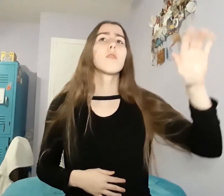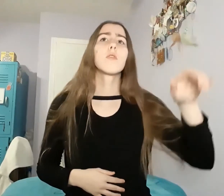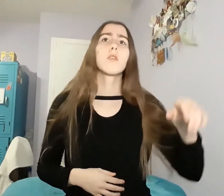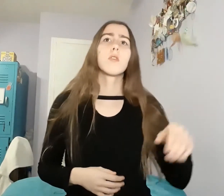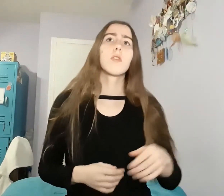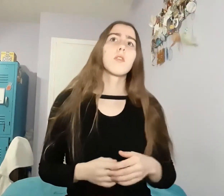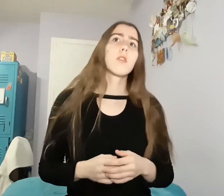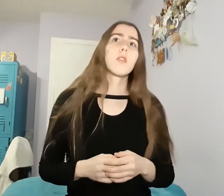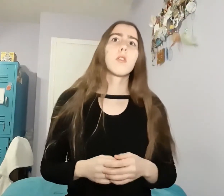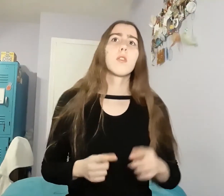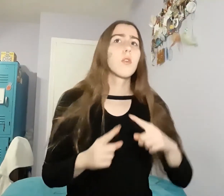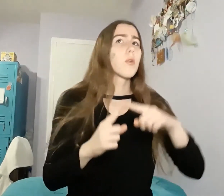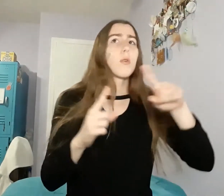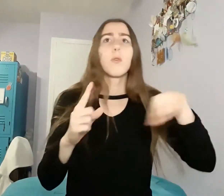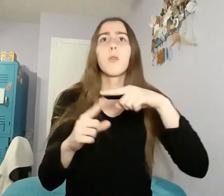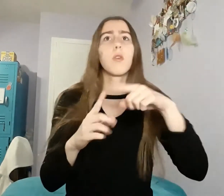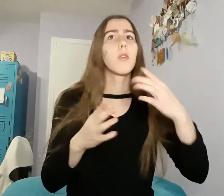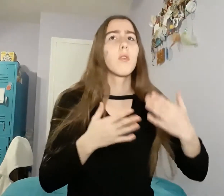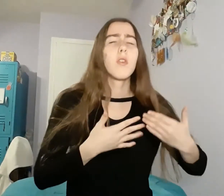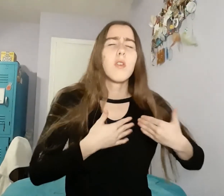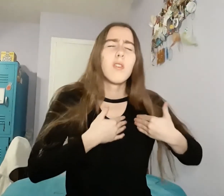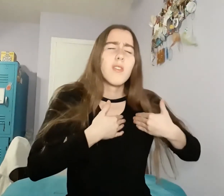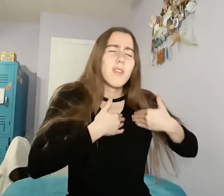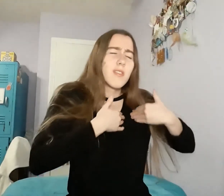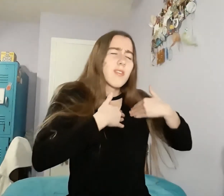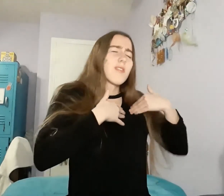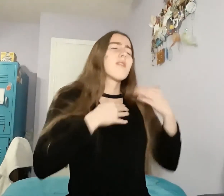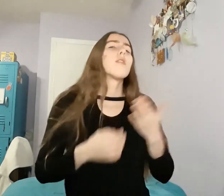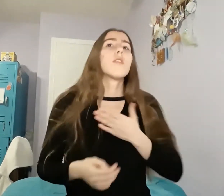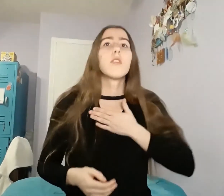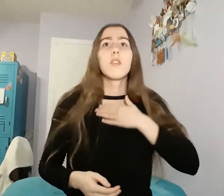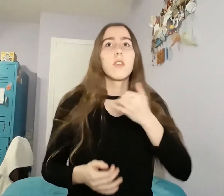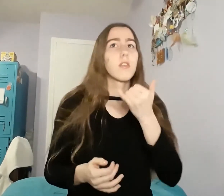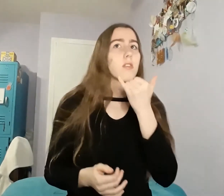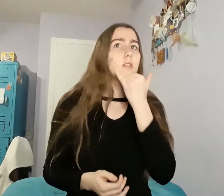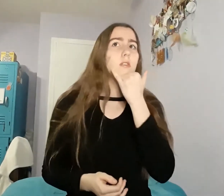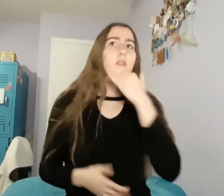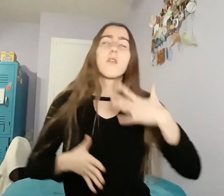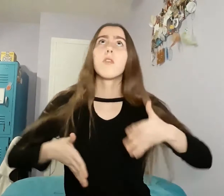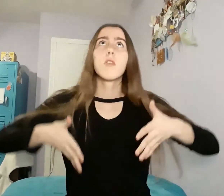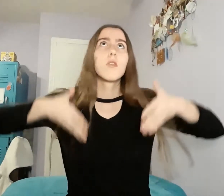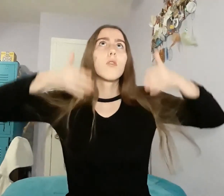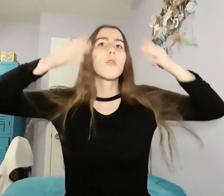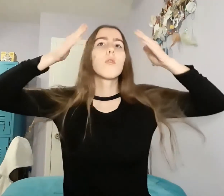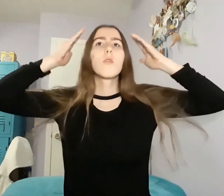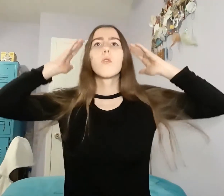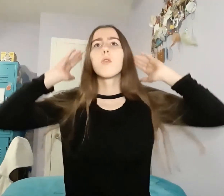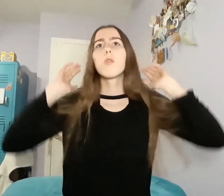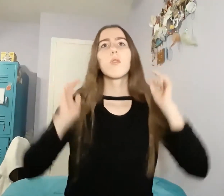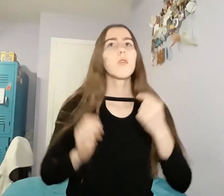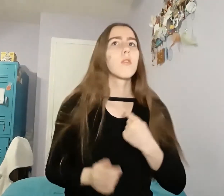fingers. When the weight of my sins too much to bear,